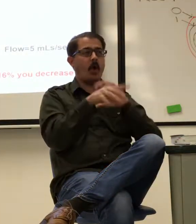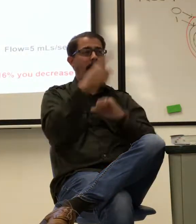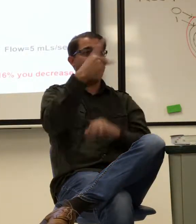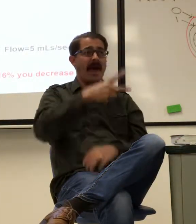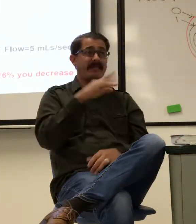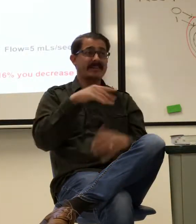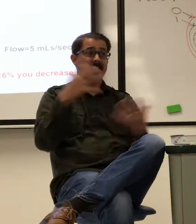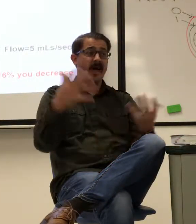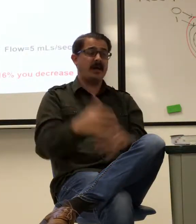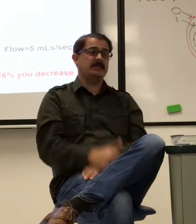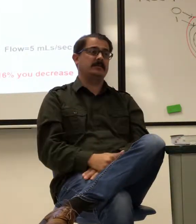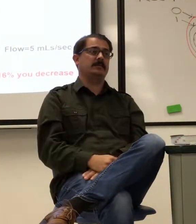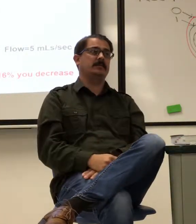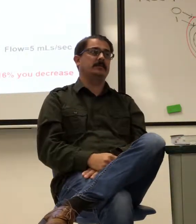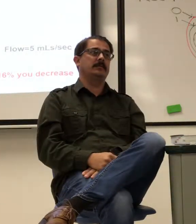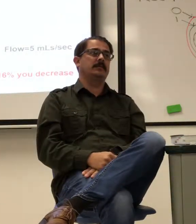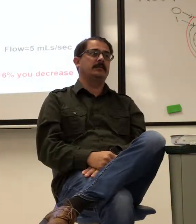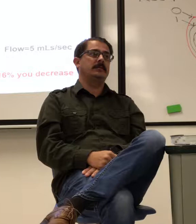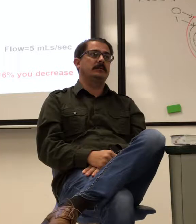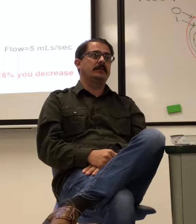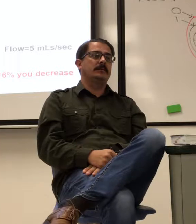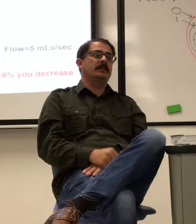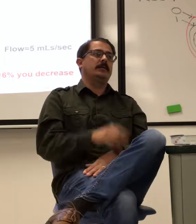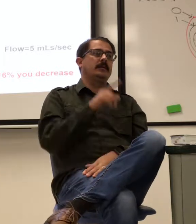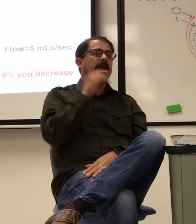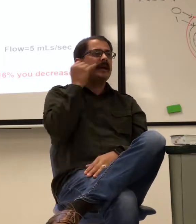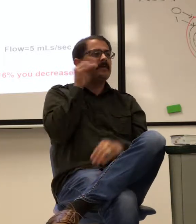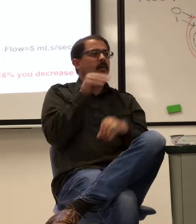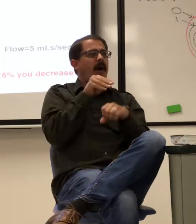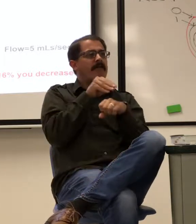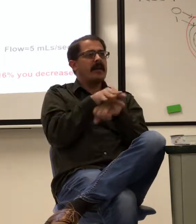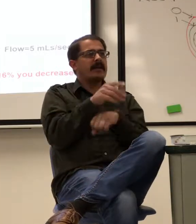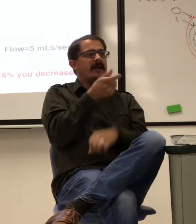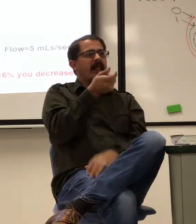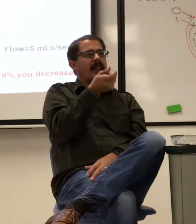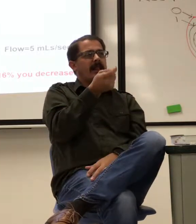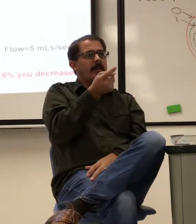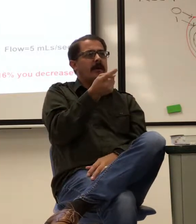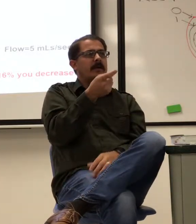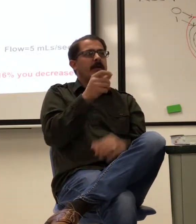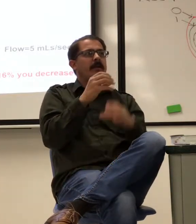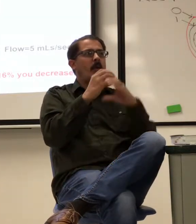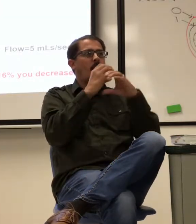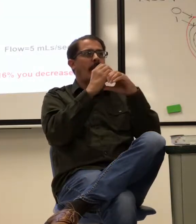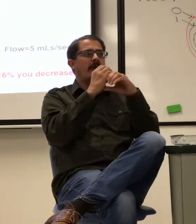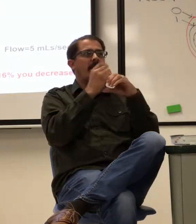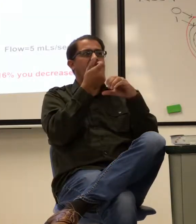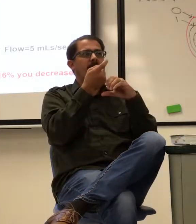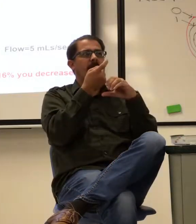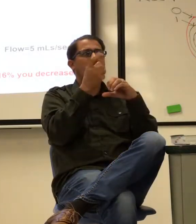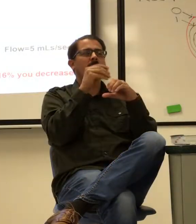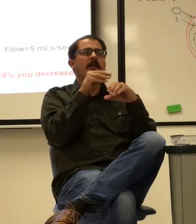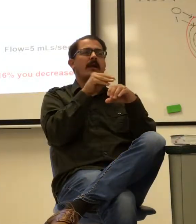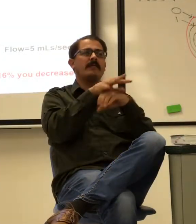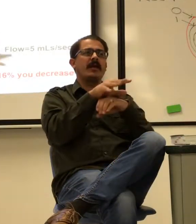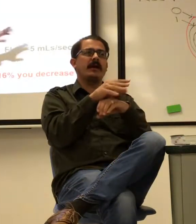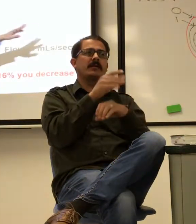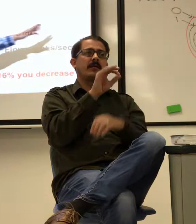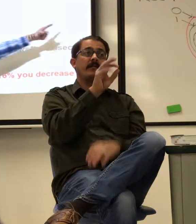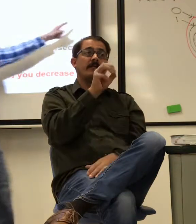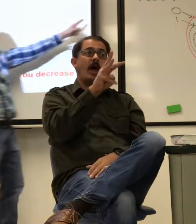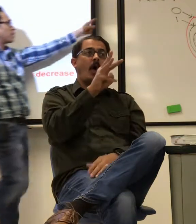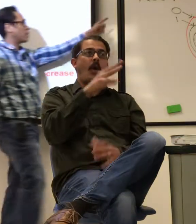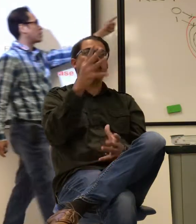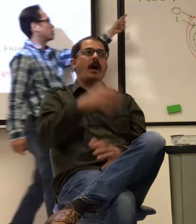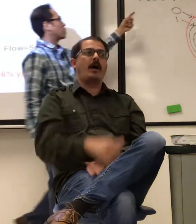That's a lot. So you affect it a little, affect radius a little, affect flow a lot. So that's why I